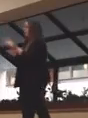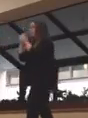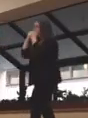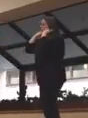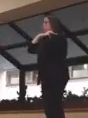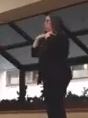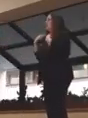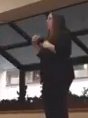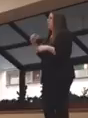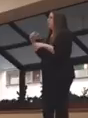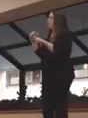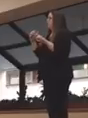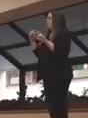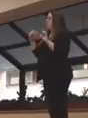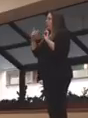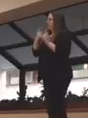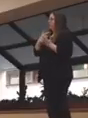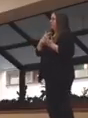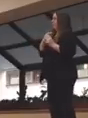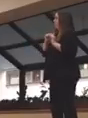Thank you, Zito.